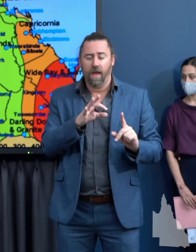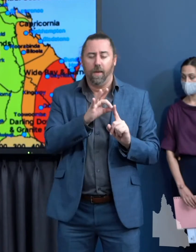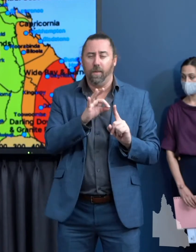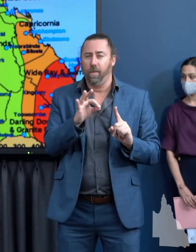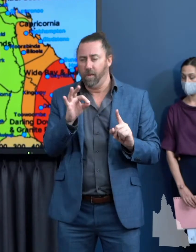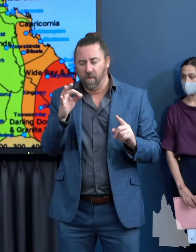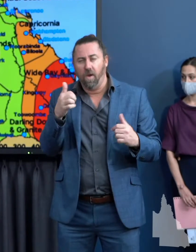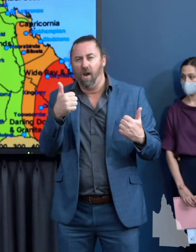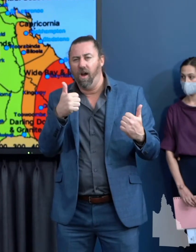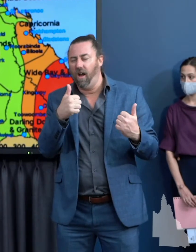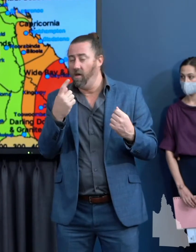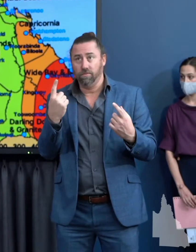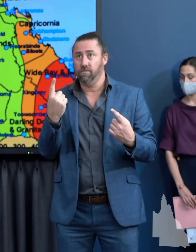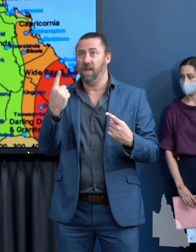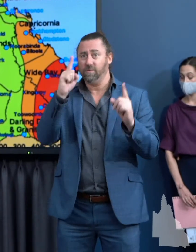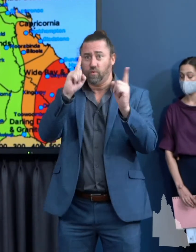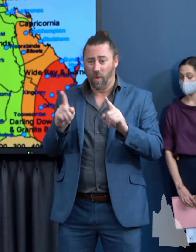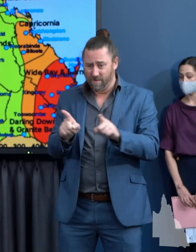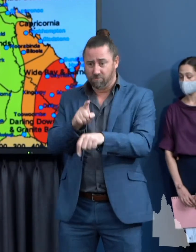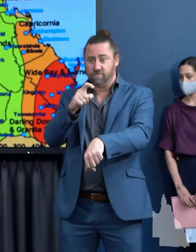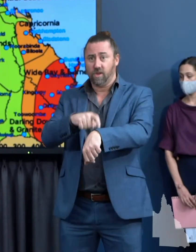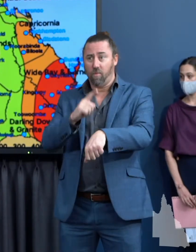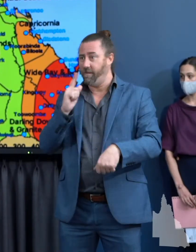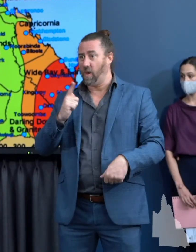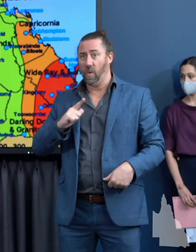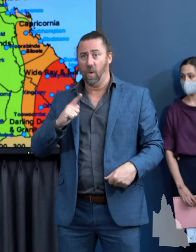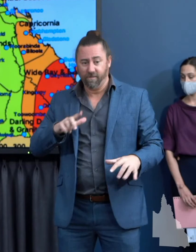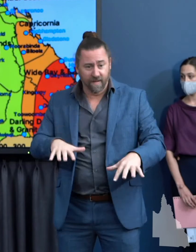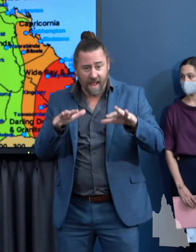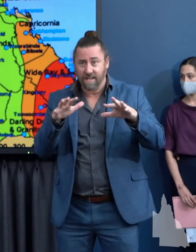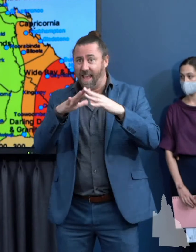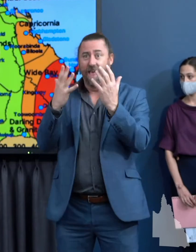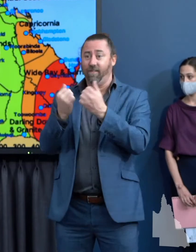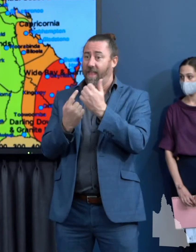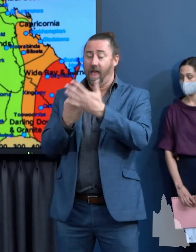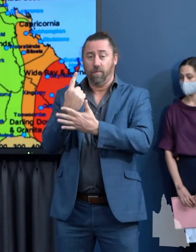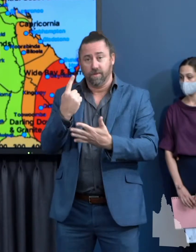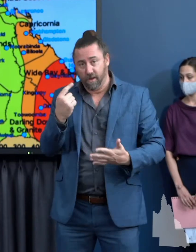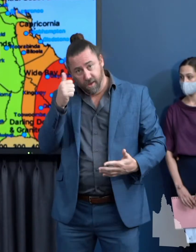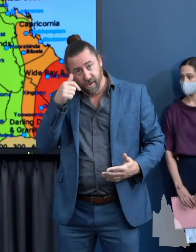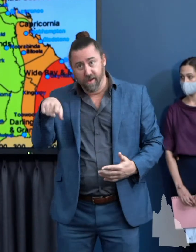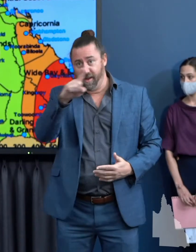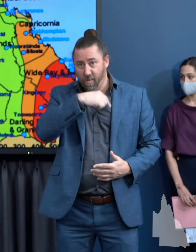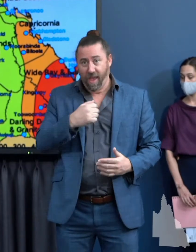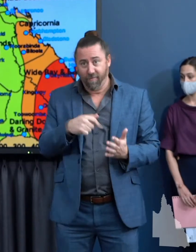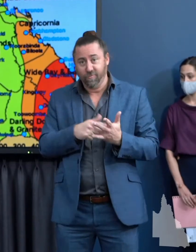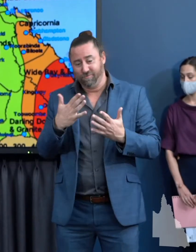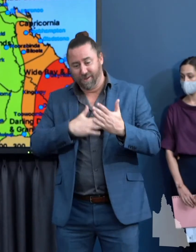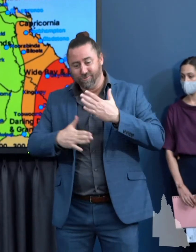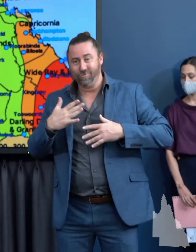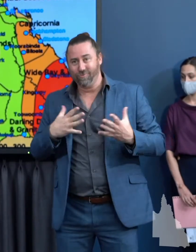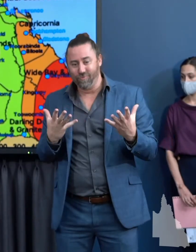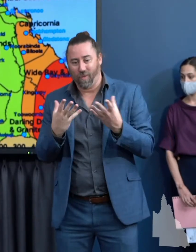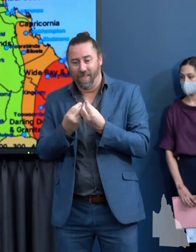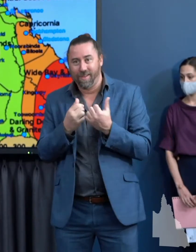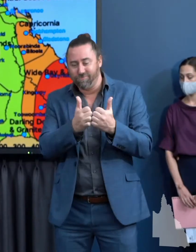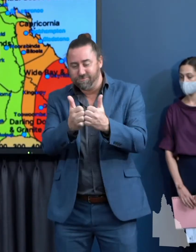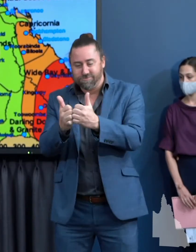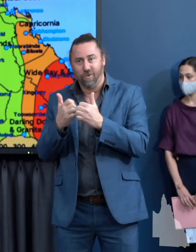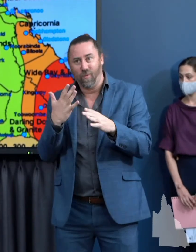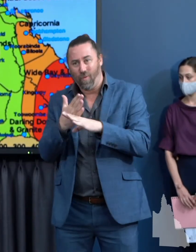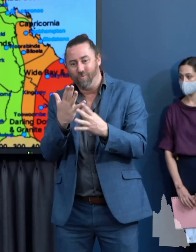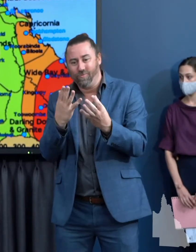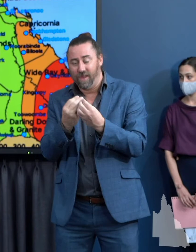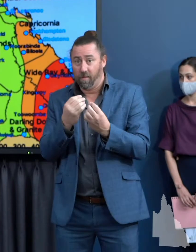this all being thrown at us at once. So we'll get through it together, but it is, of course, a very